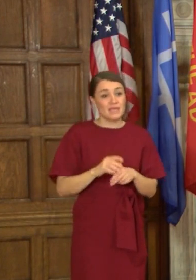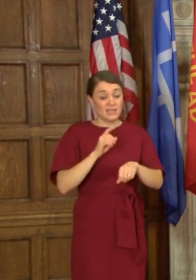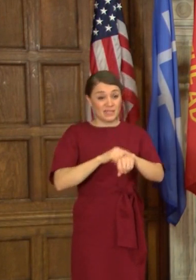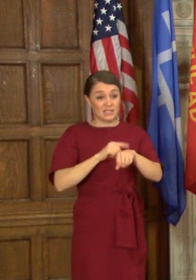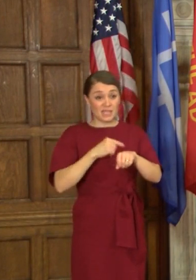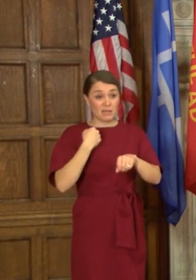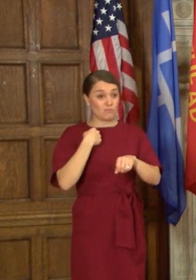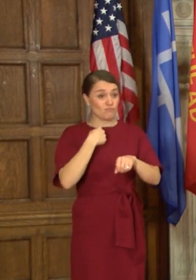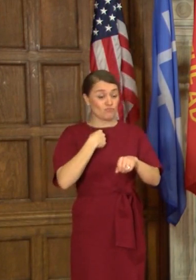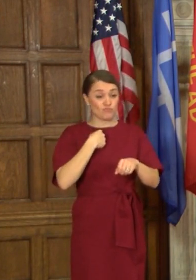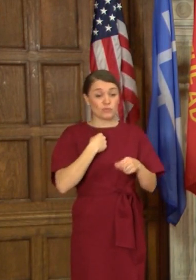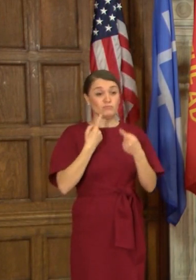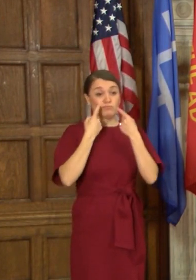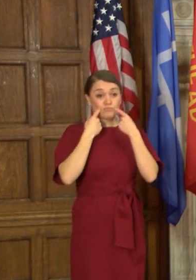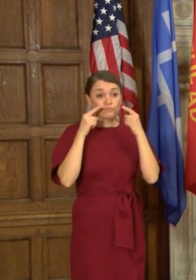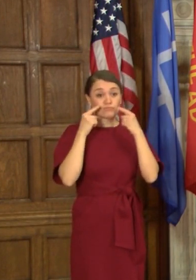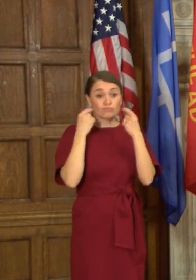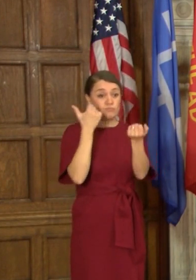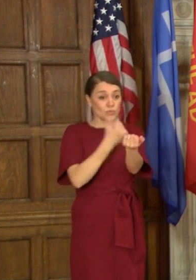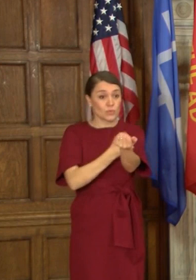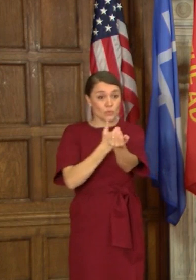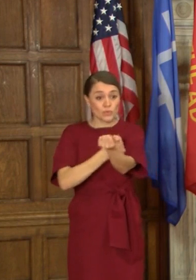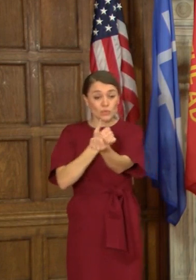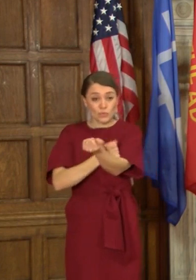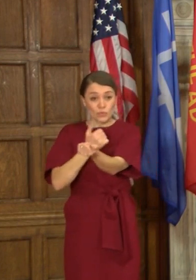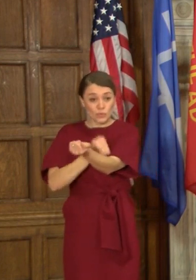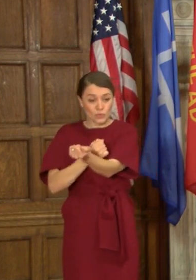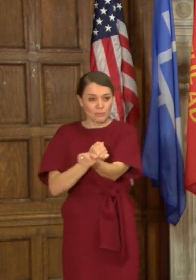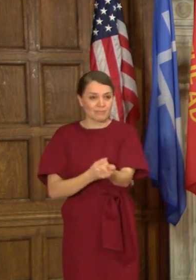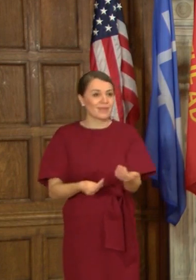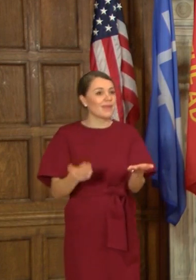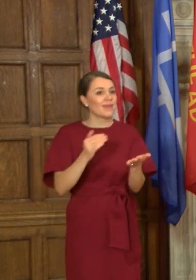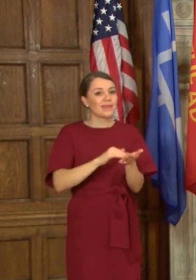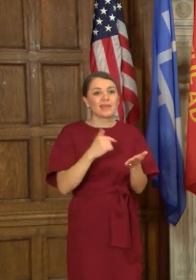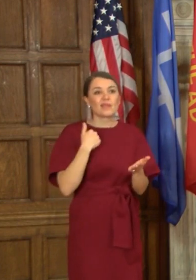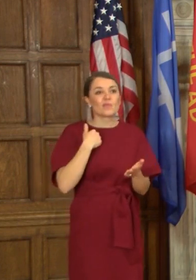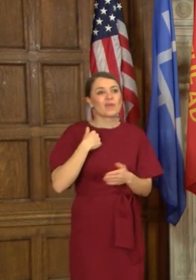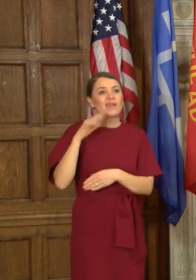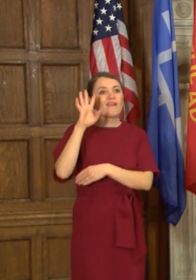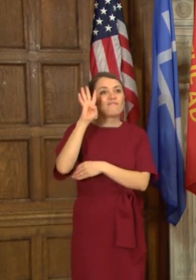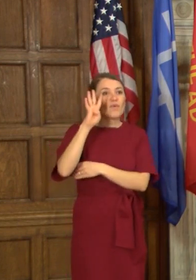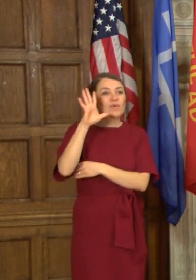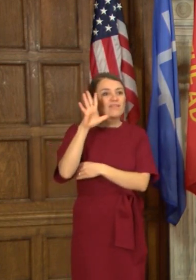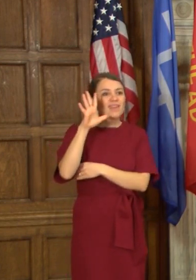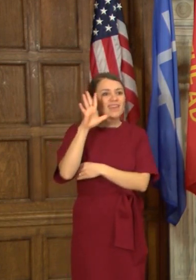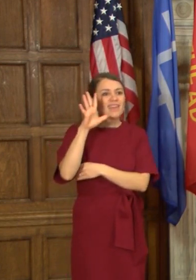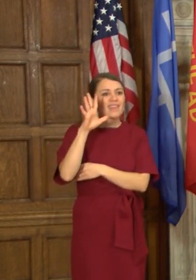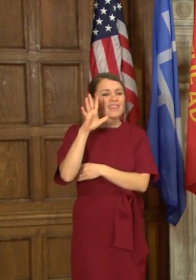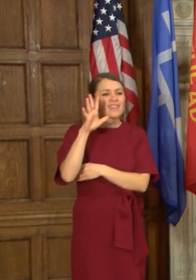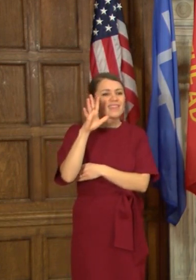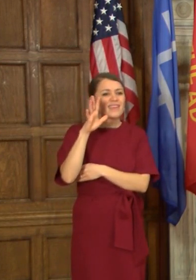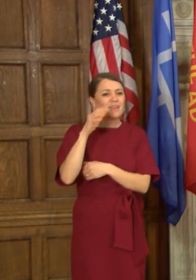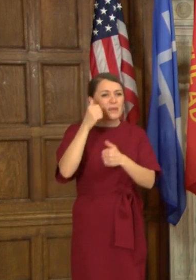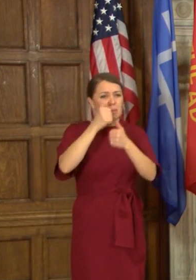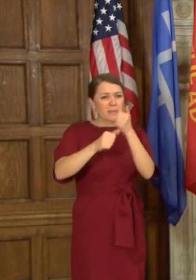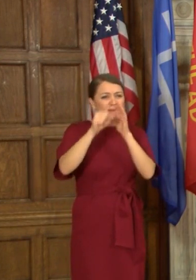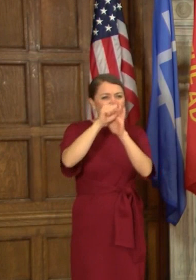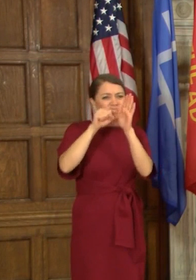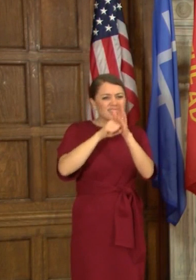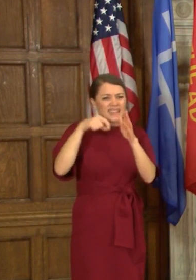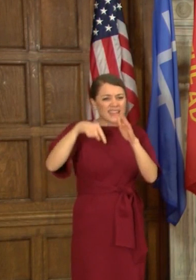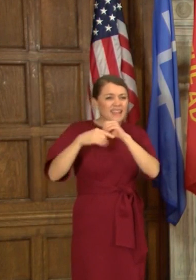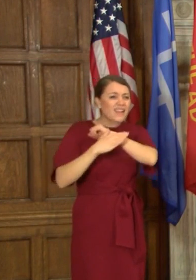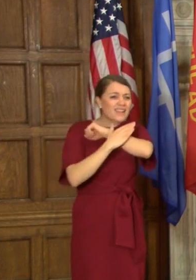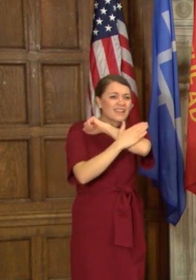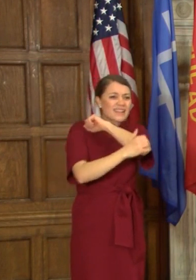and efficiently get shots in arms. But again, we ranked 45th in the nation in terms of